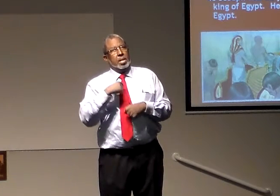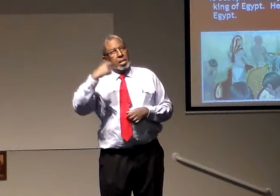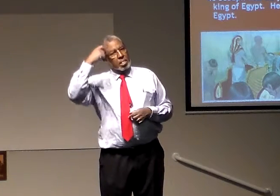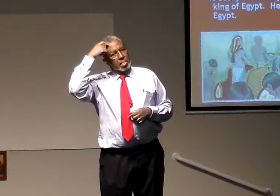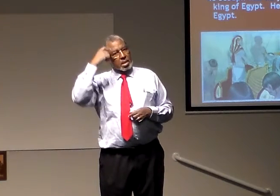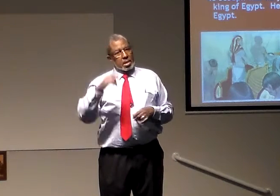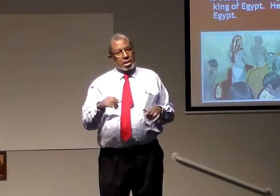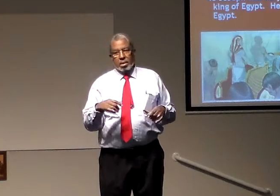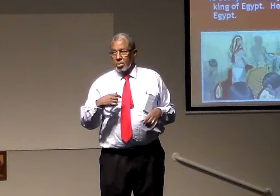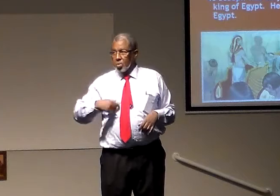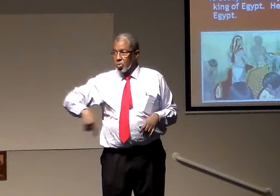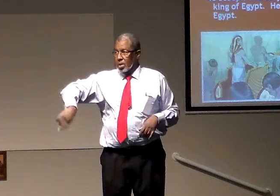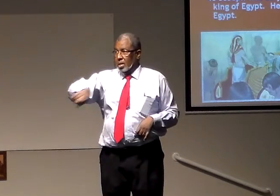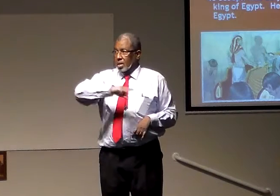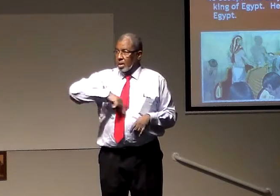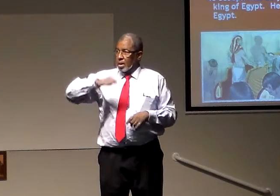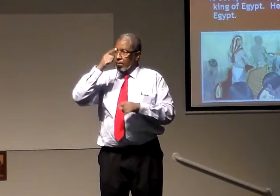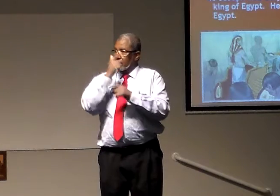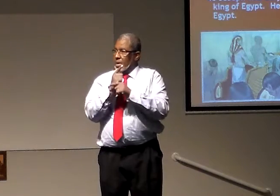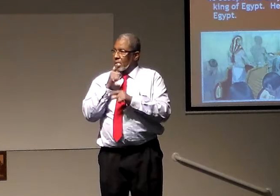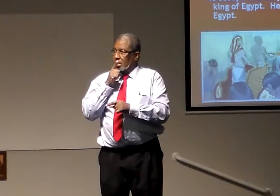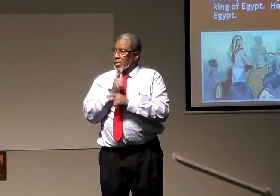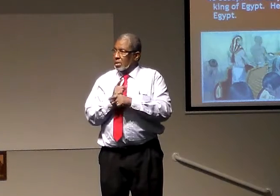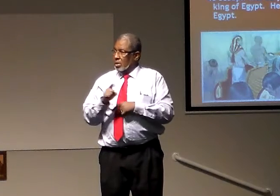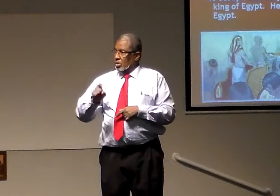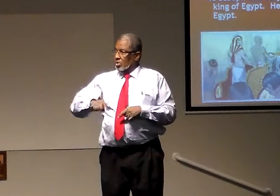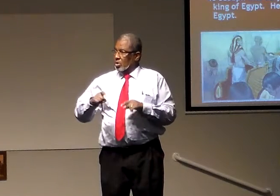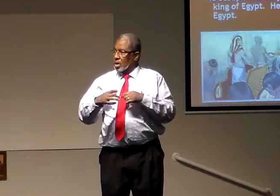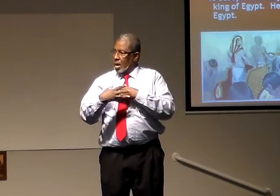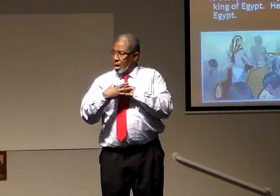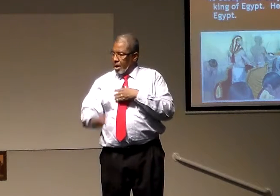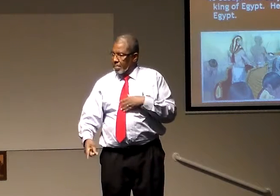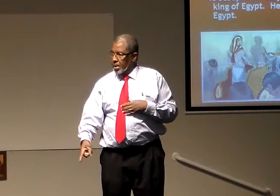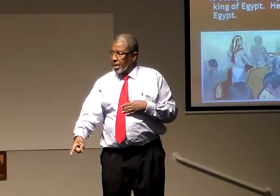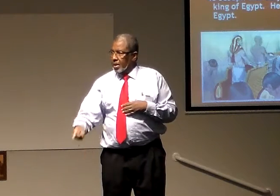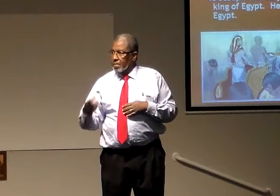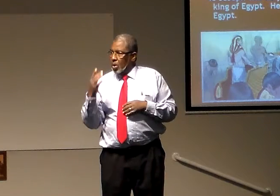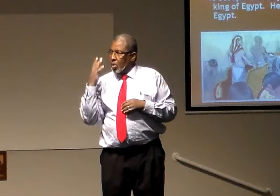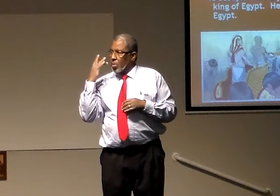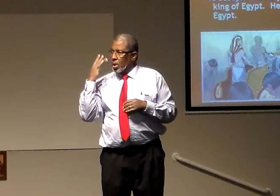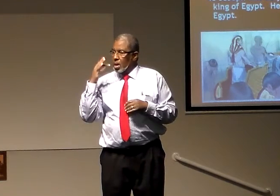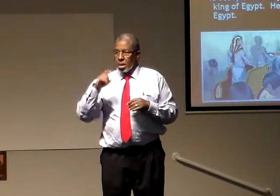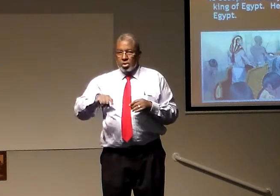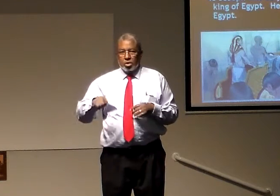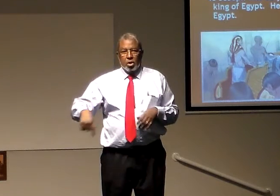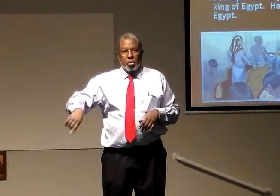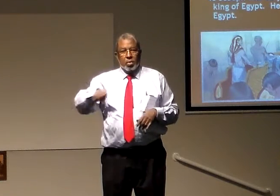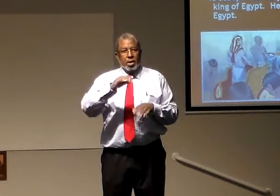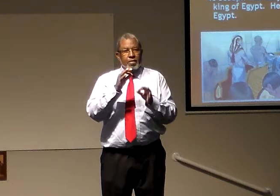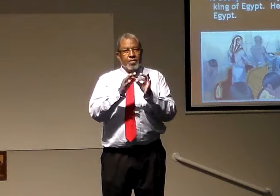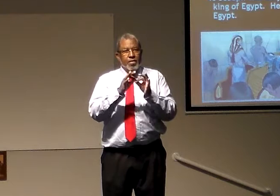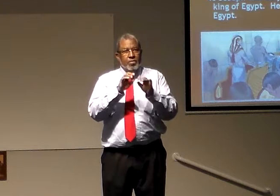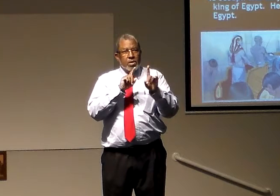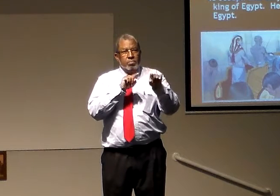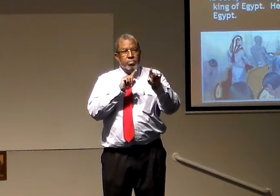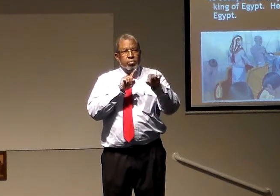he thought that we, brothers and sisters, should copy like him. Why? Because we need